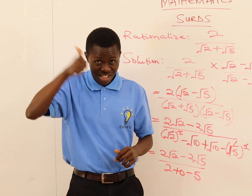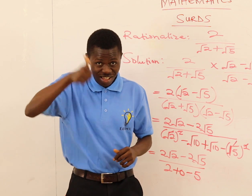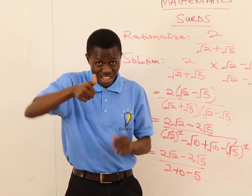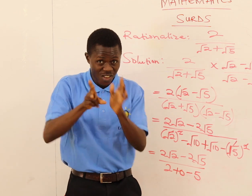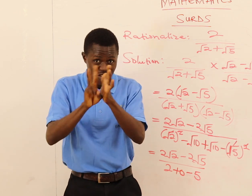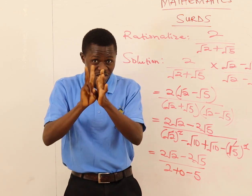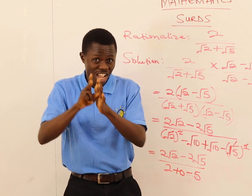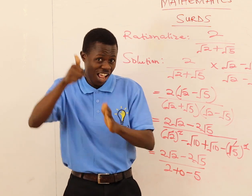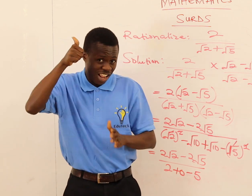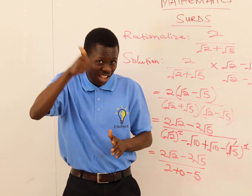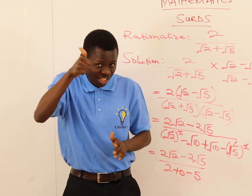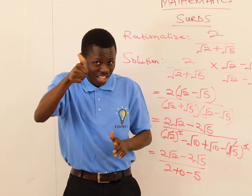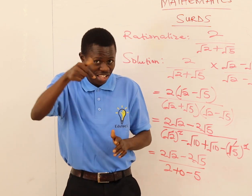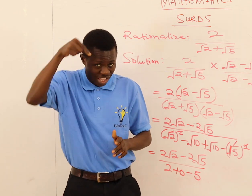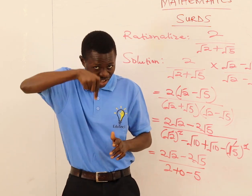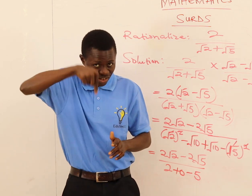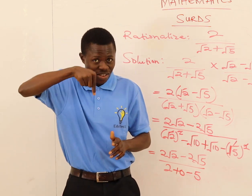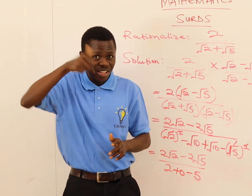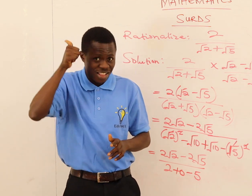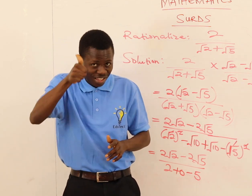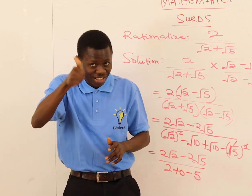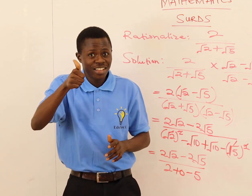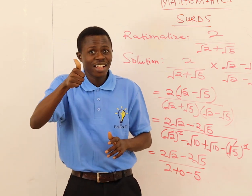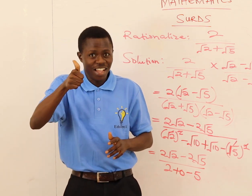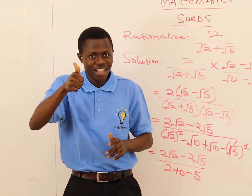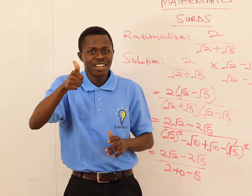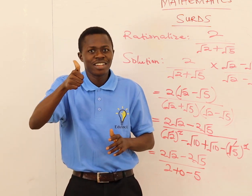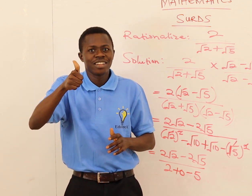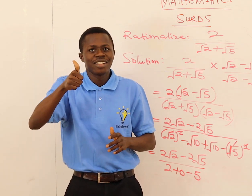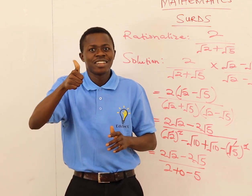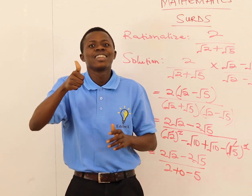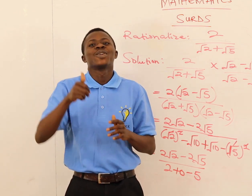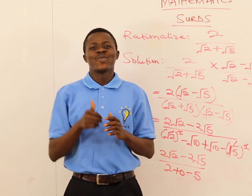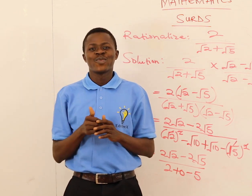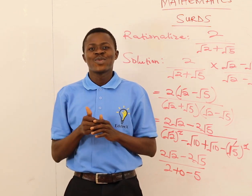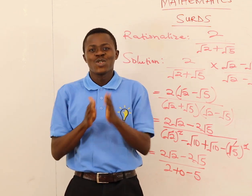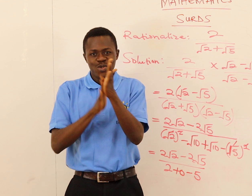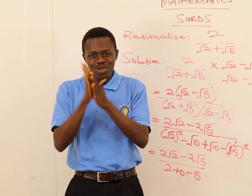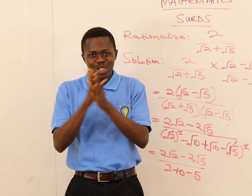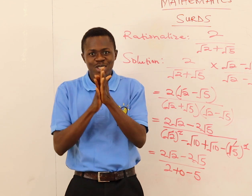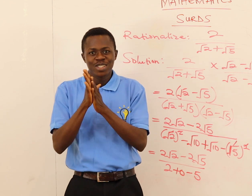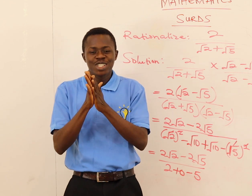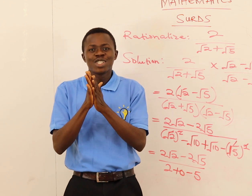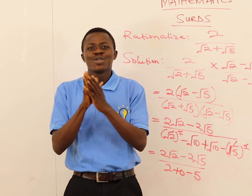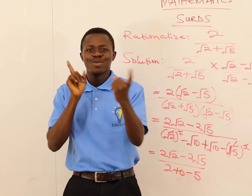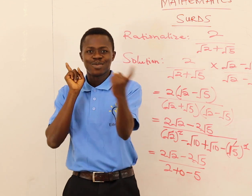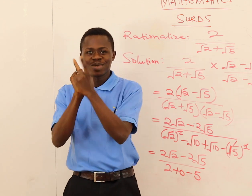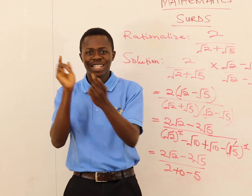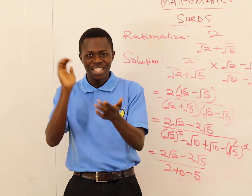you understand. We'll end here, but remember, I'm reminding you that you should always continue